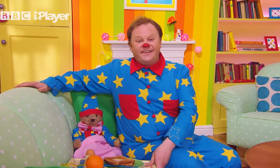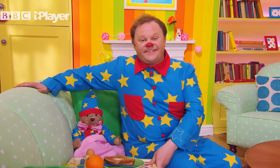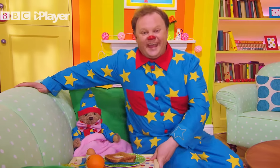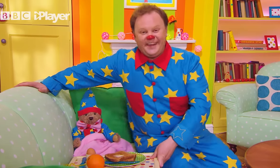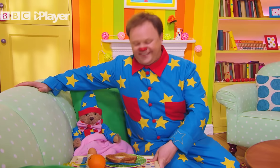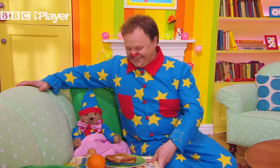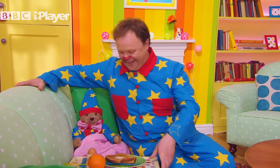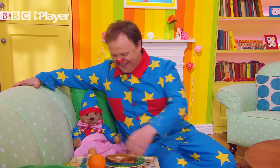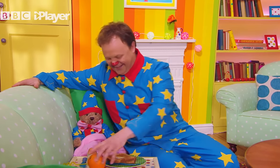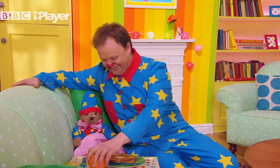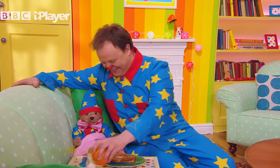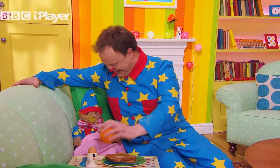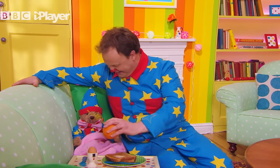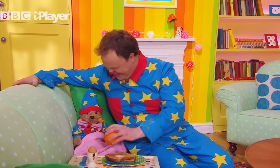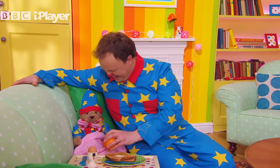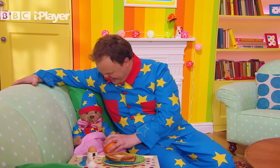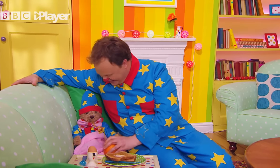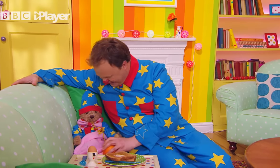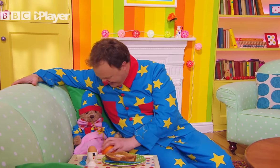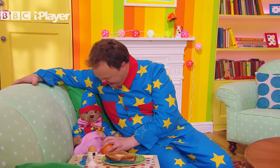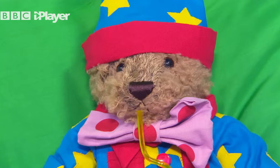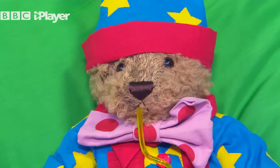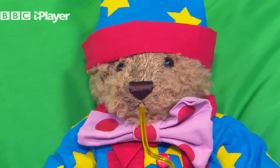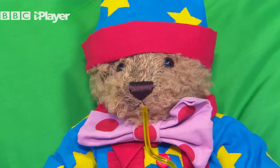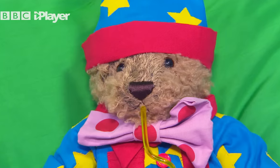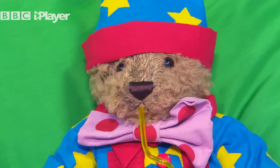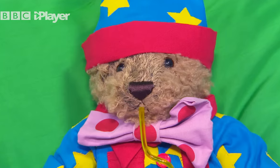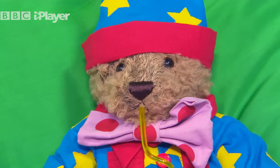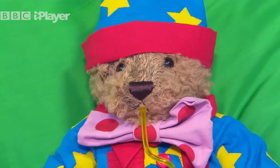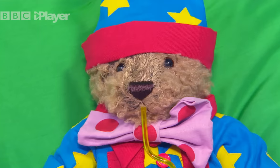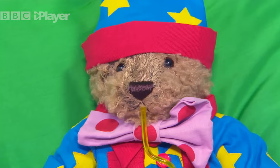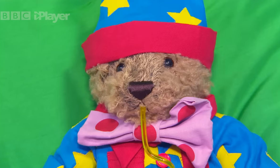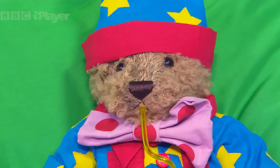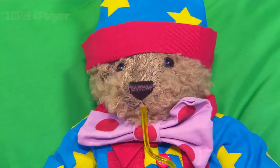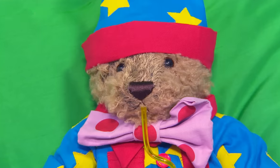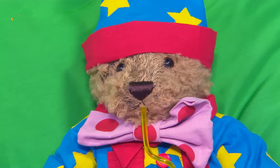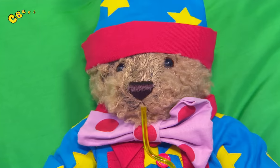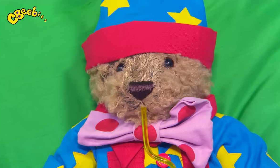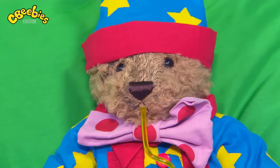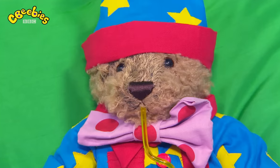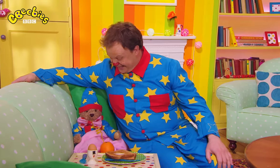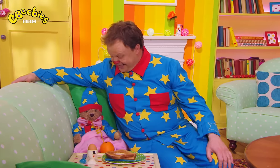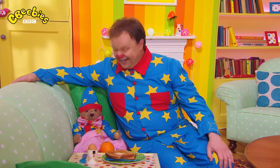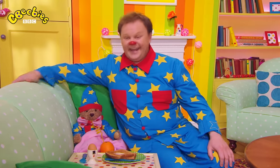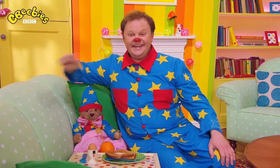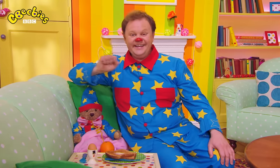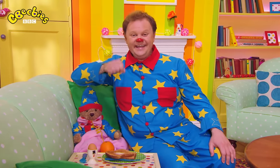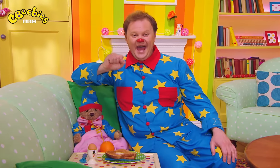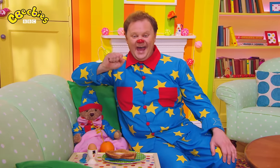Breakfast is served. There we are. I think Tumble Ted loves his breakfast, Mr. Tumble.